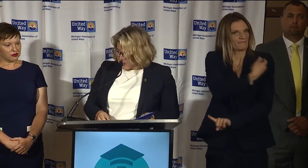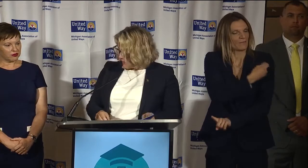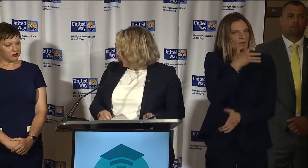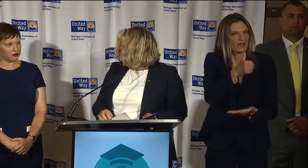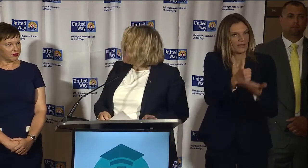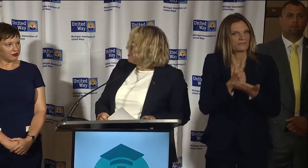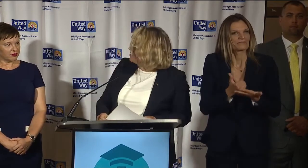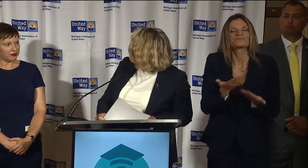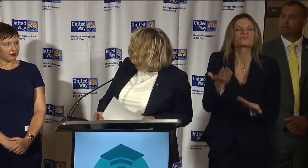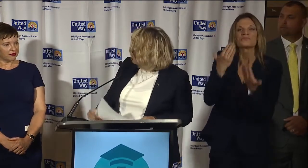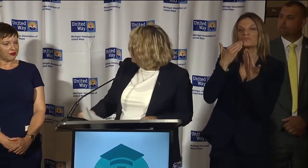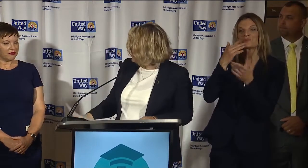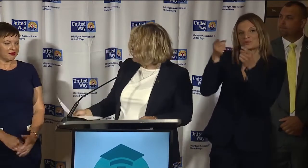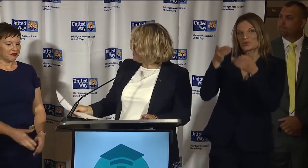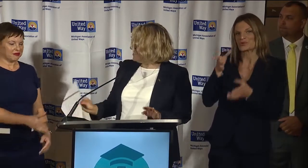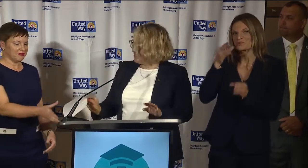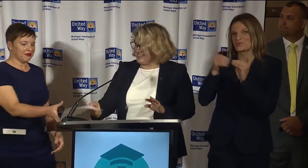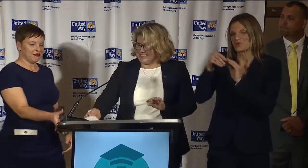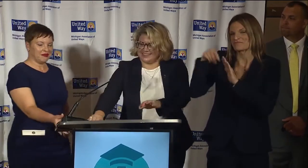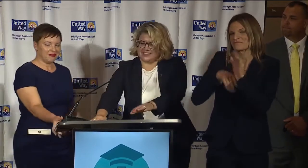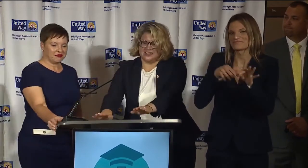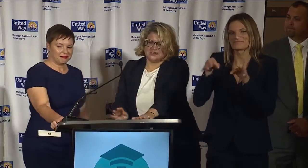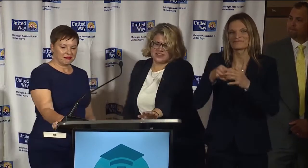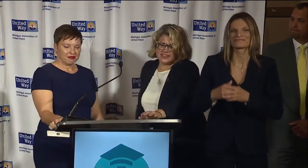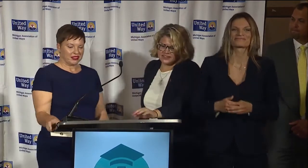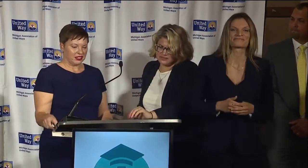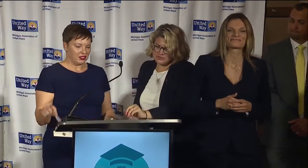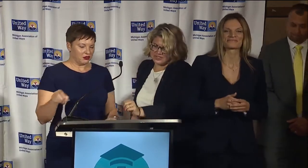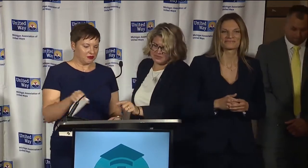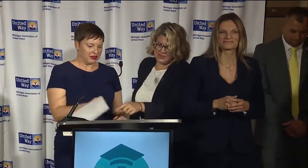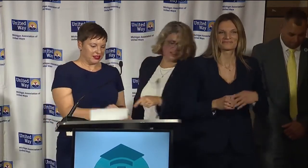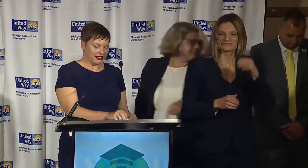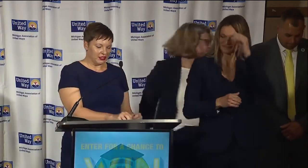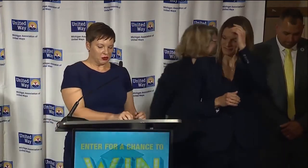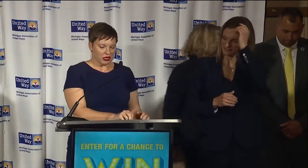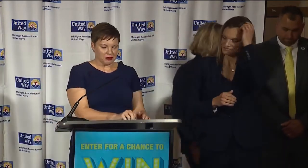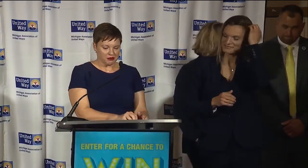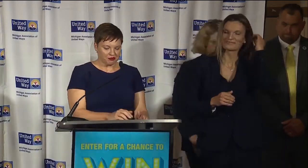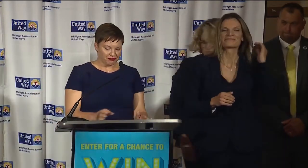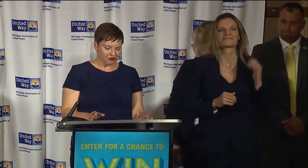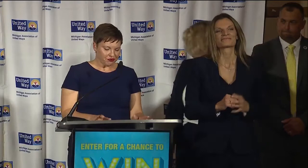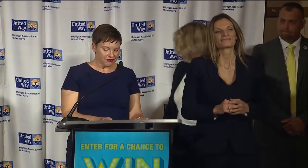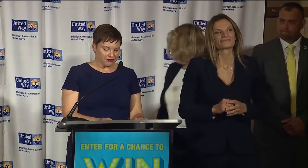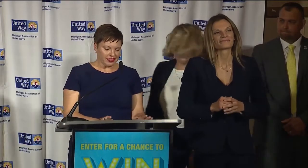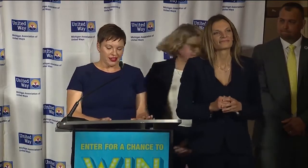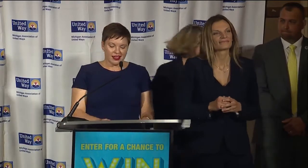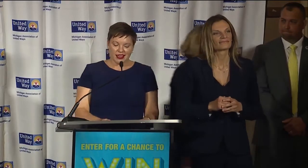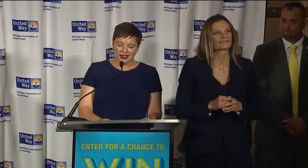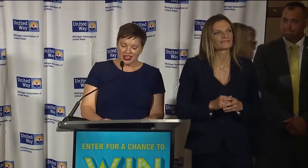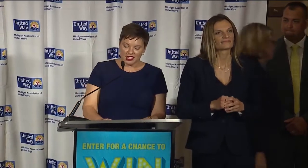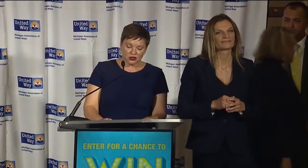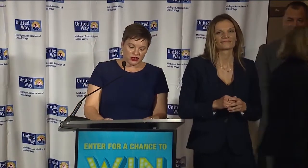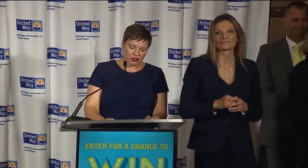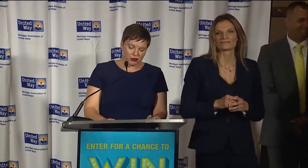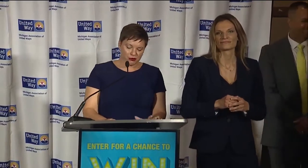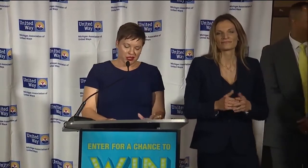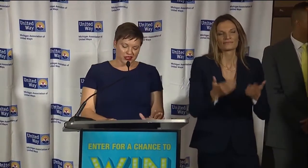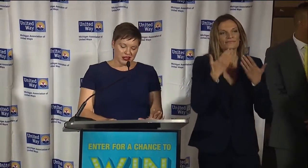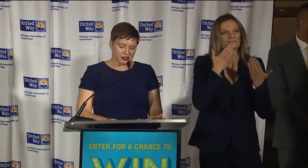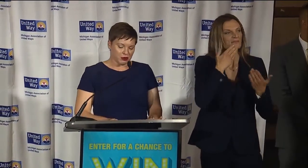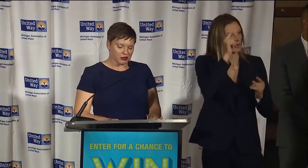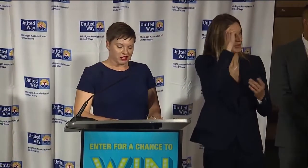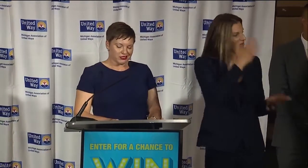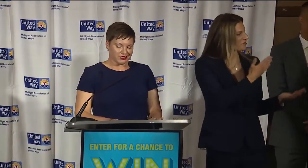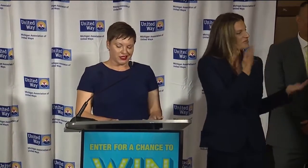for her to expand more. There you go. Oops, maybe No problem. Thank you, Governor